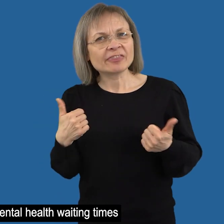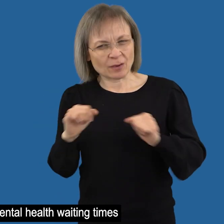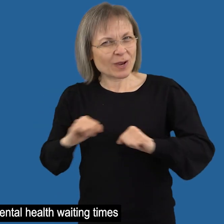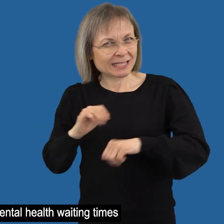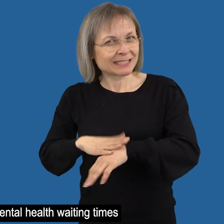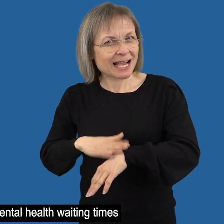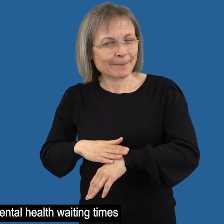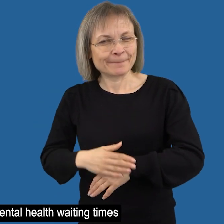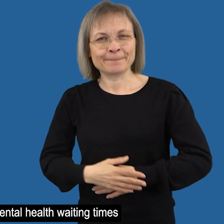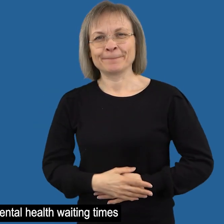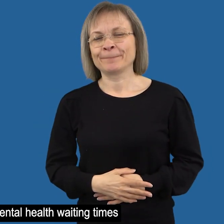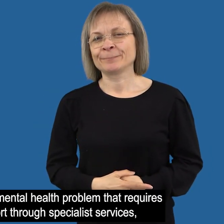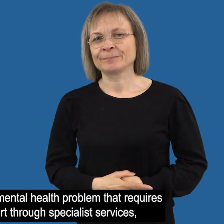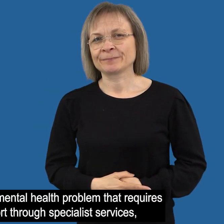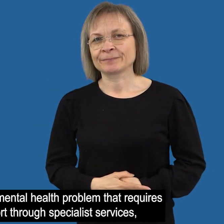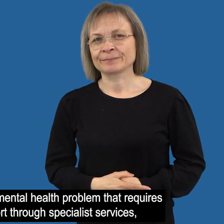Mental health waiting times.